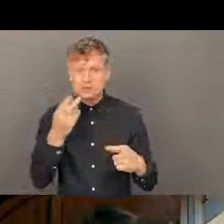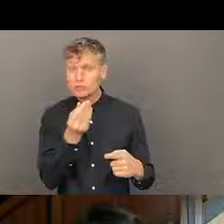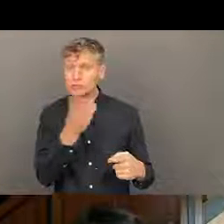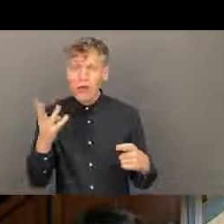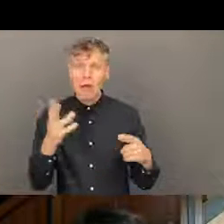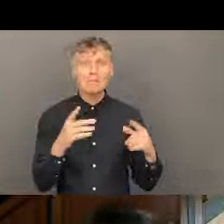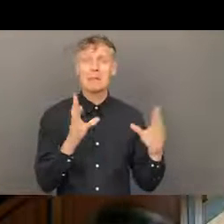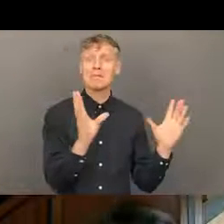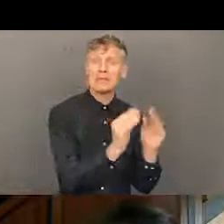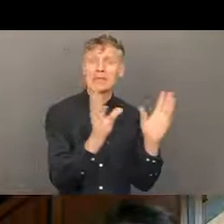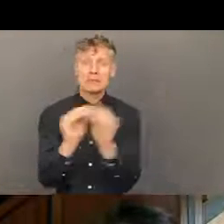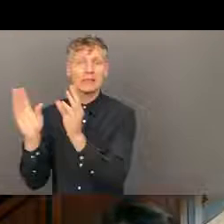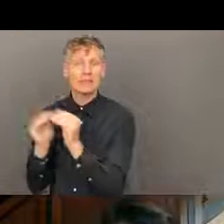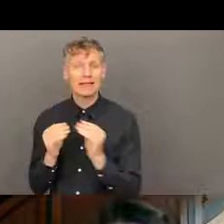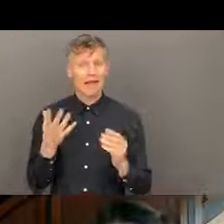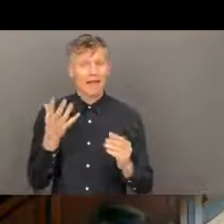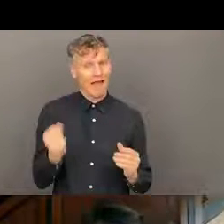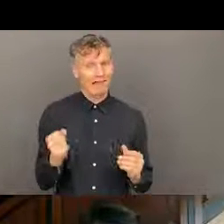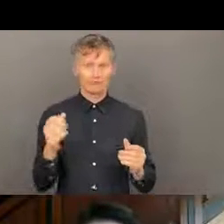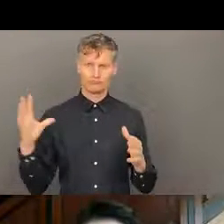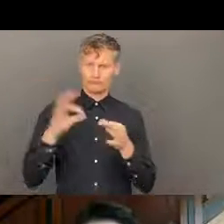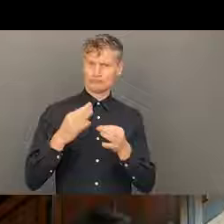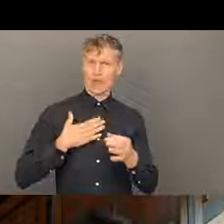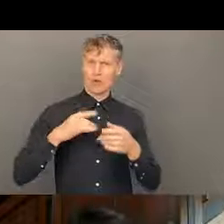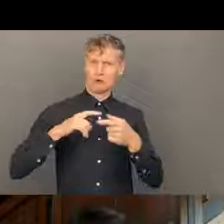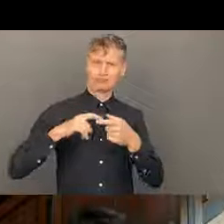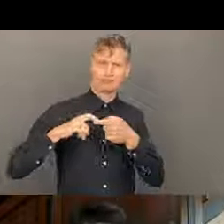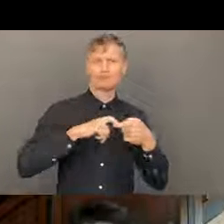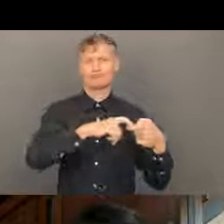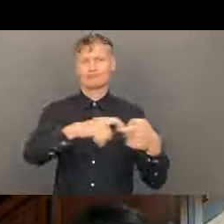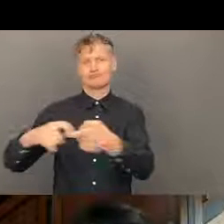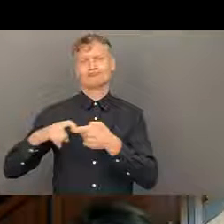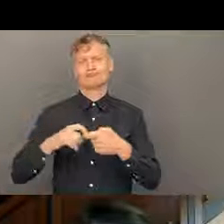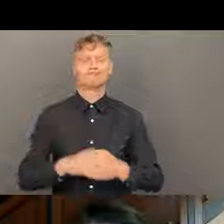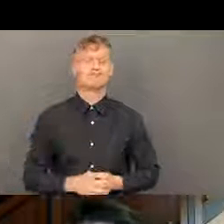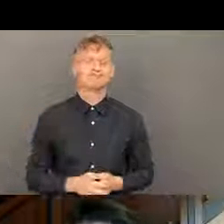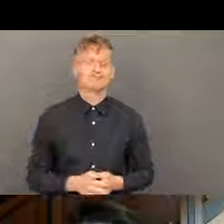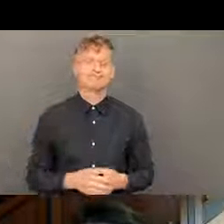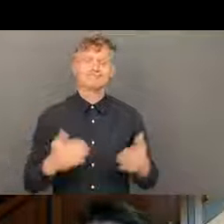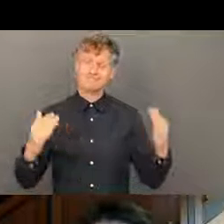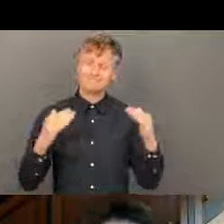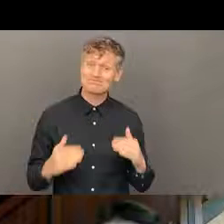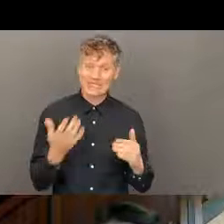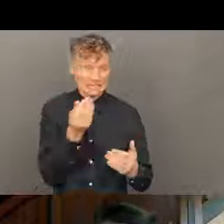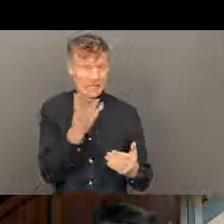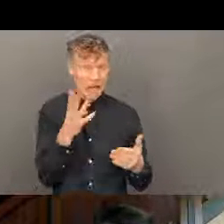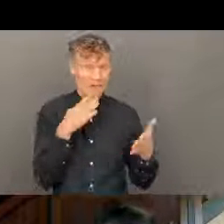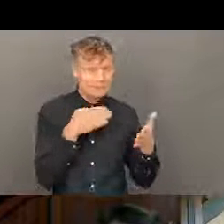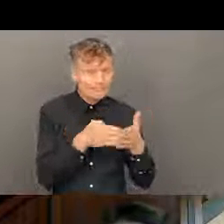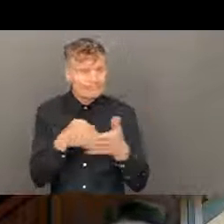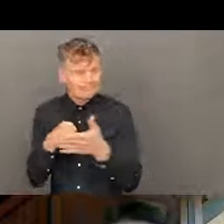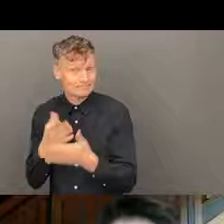partners of the consortium. During this project, we met some challenges, for example, digital